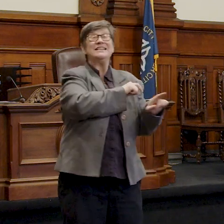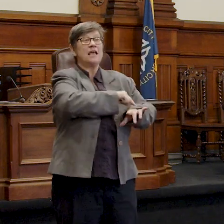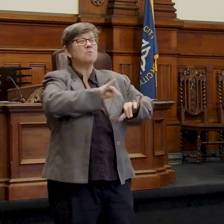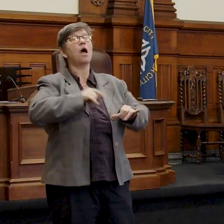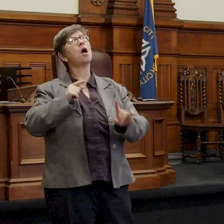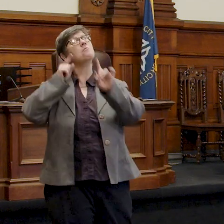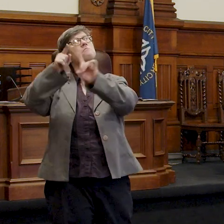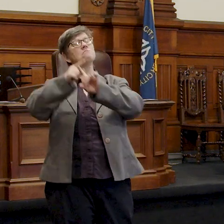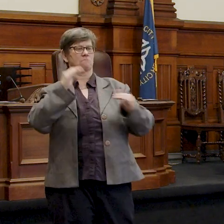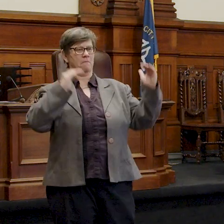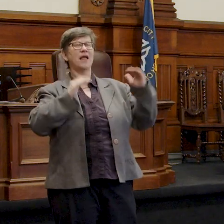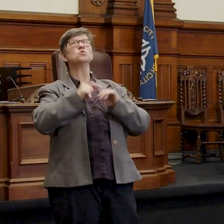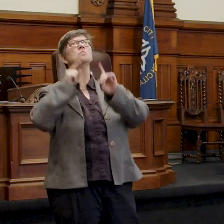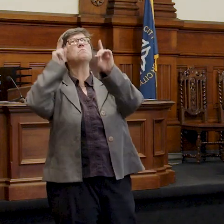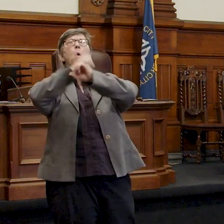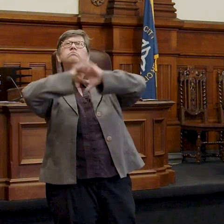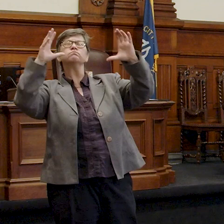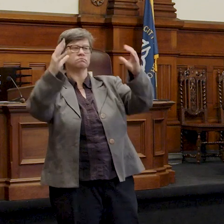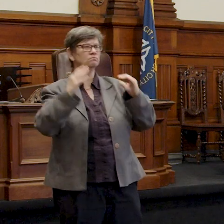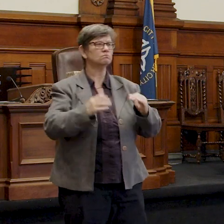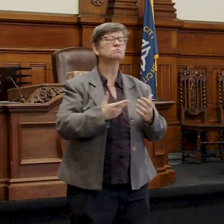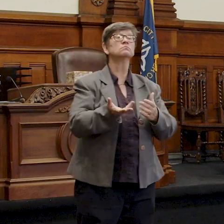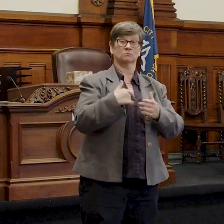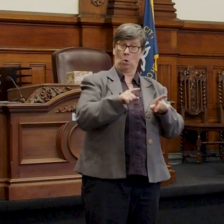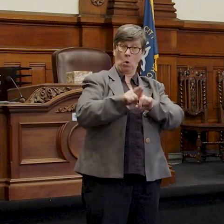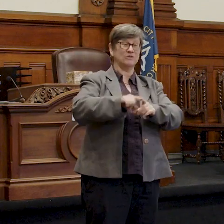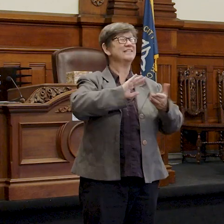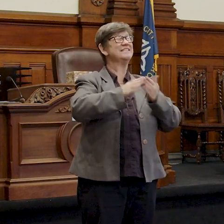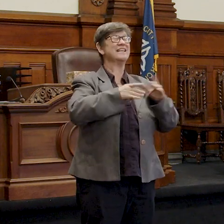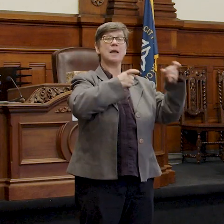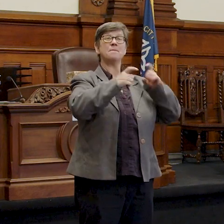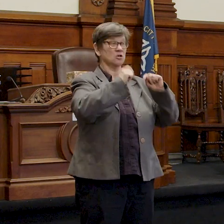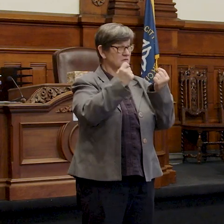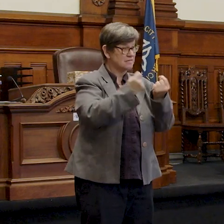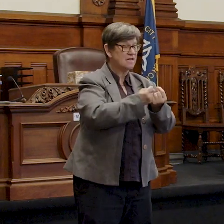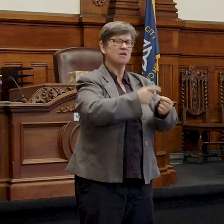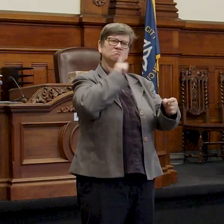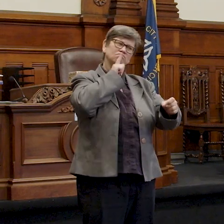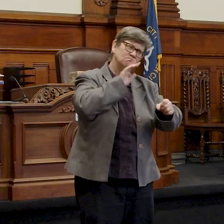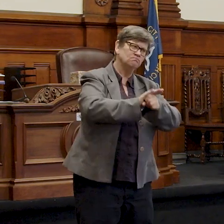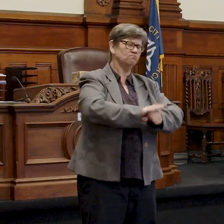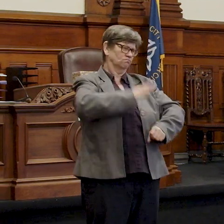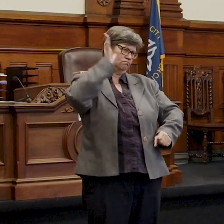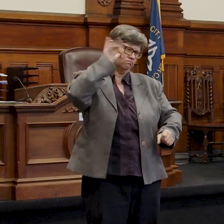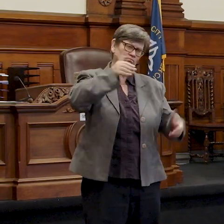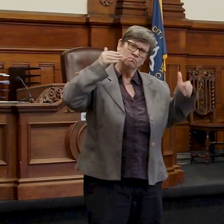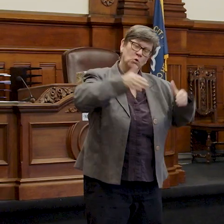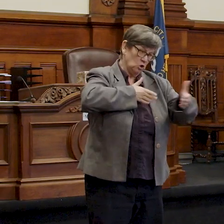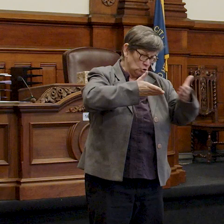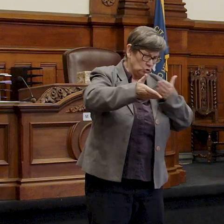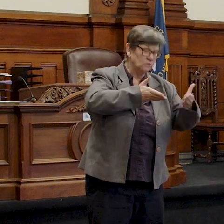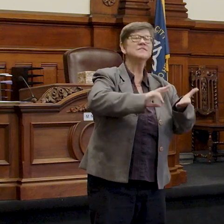team and the men and women of the city workforce whose diligence and commitment to service make the calculations and tallies with